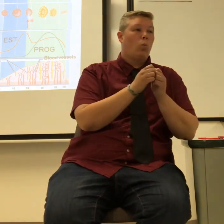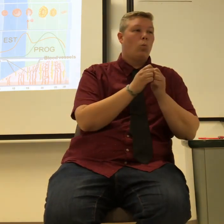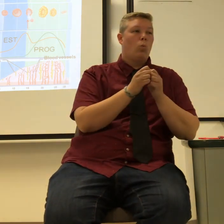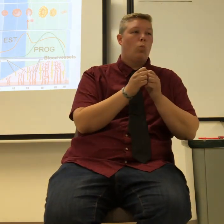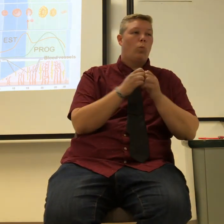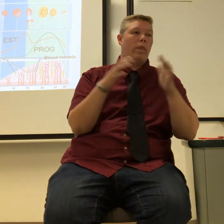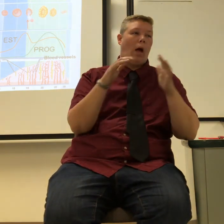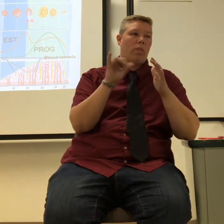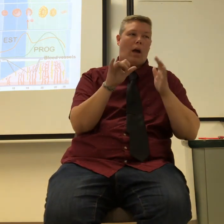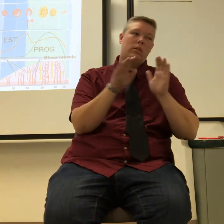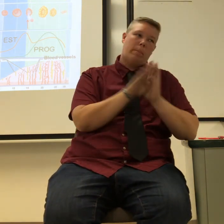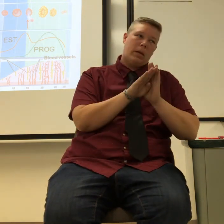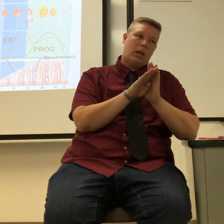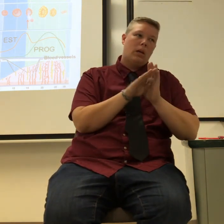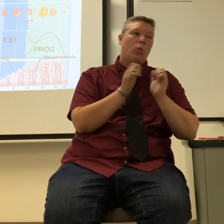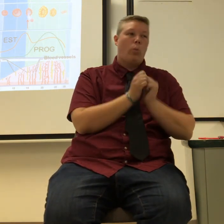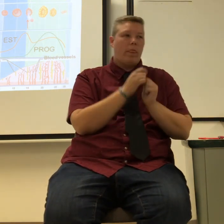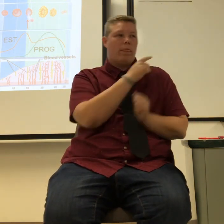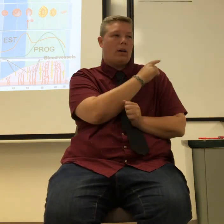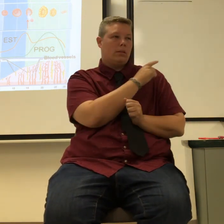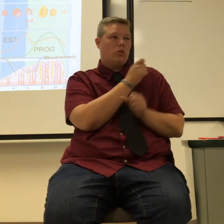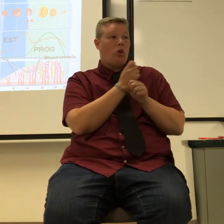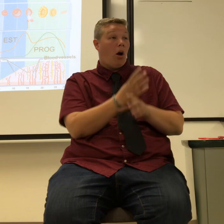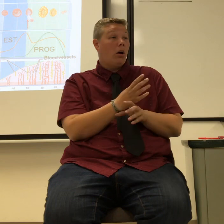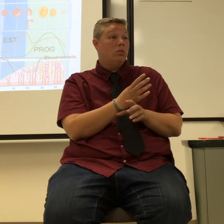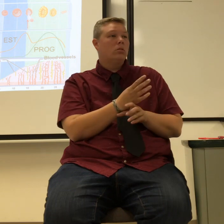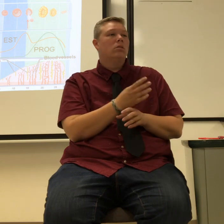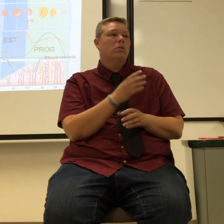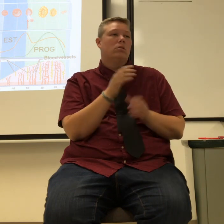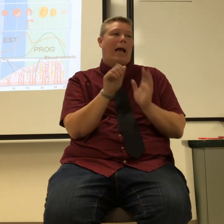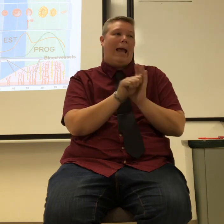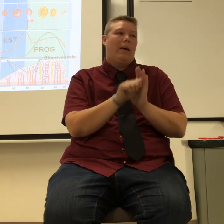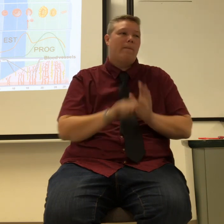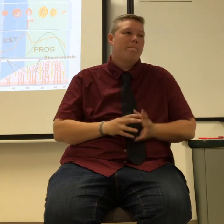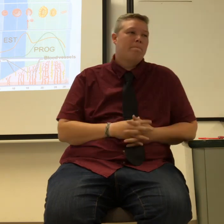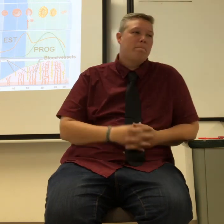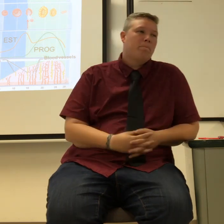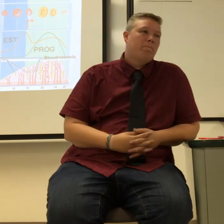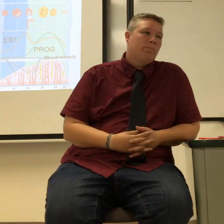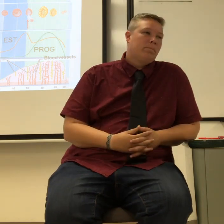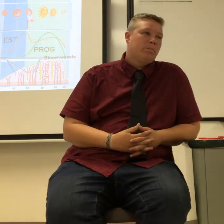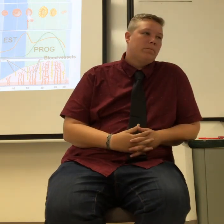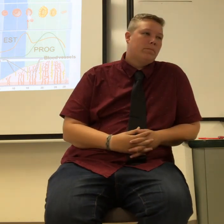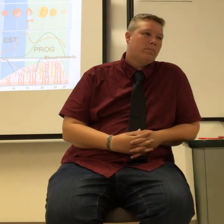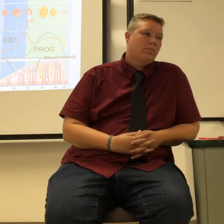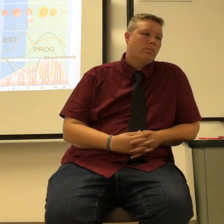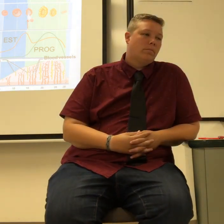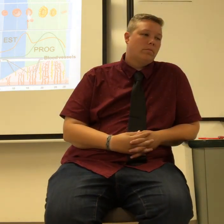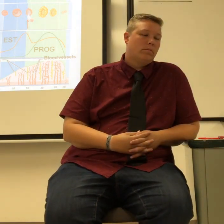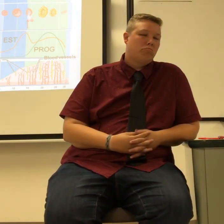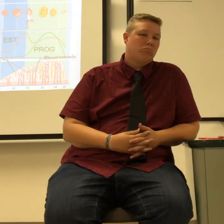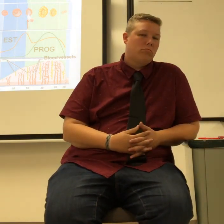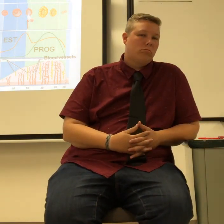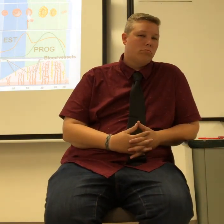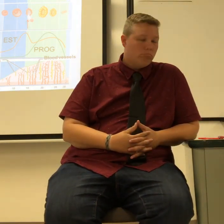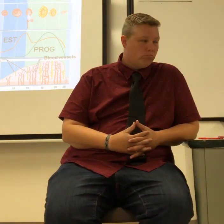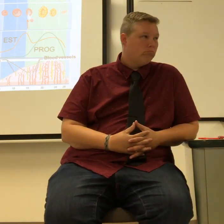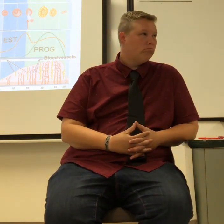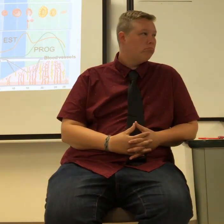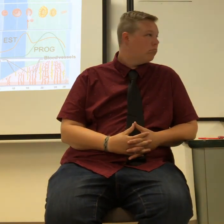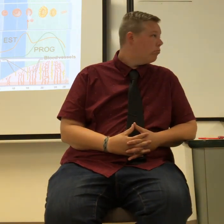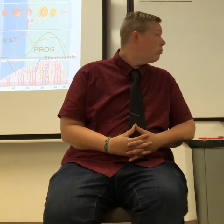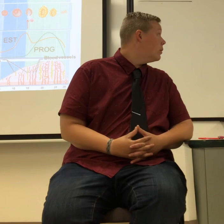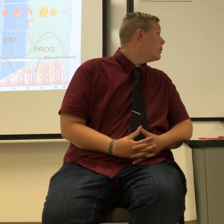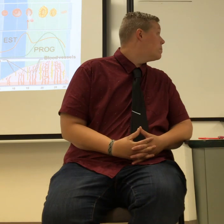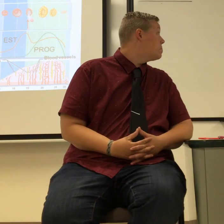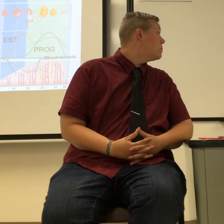Okay, that's physiology. That's the process here. The hormones are driving everything. The other thing here is